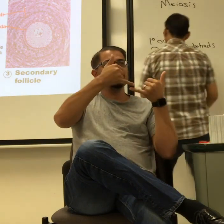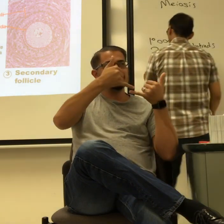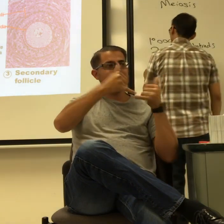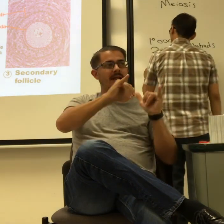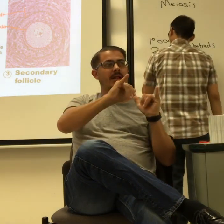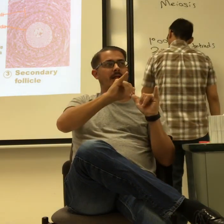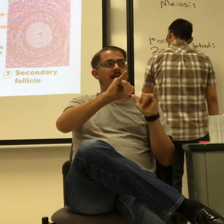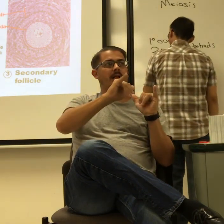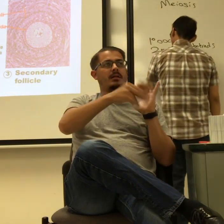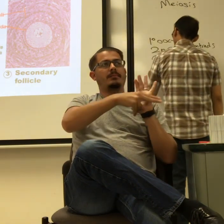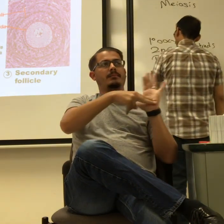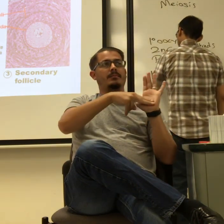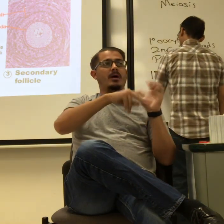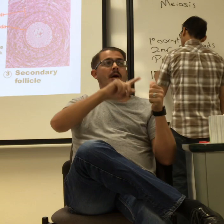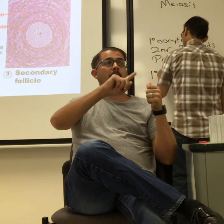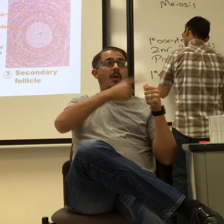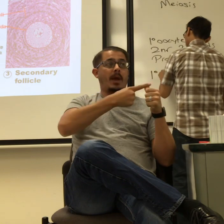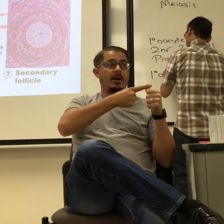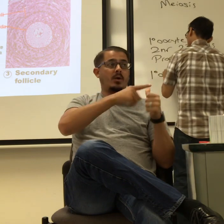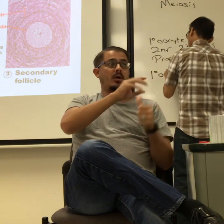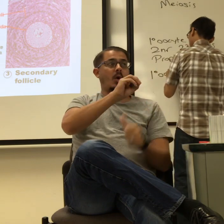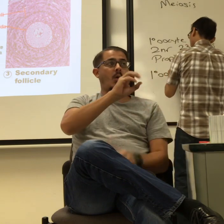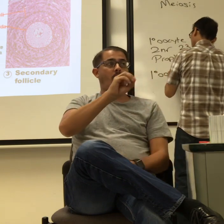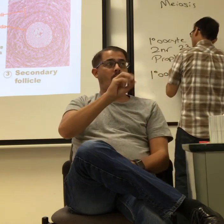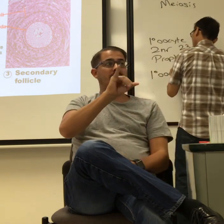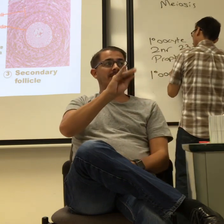considered a primary oocyte.